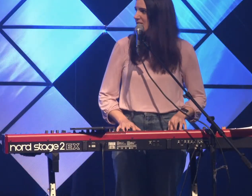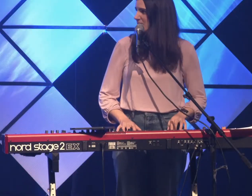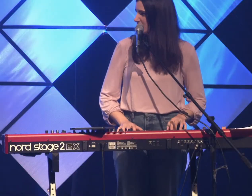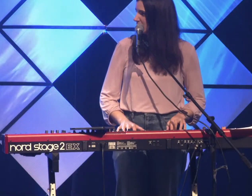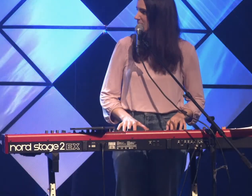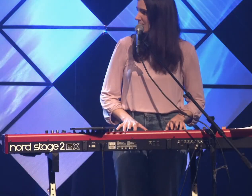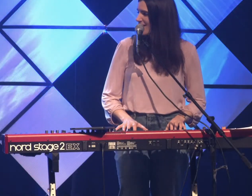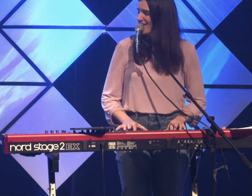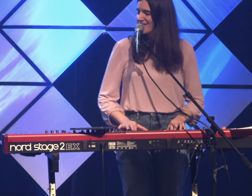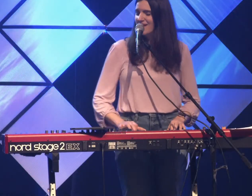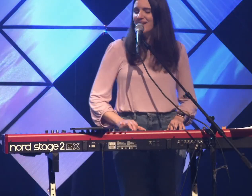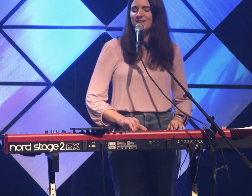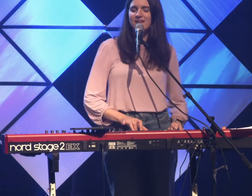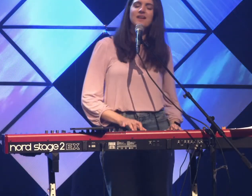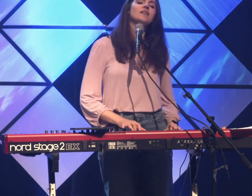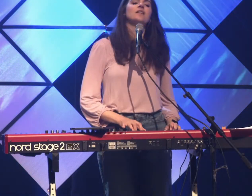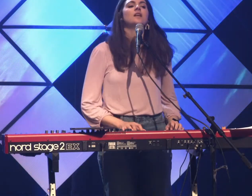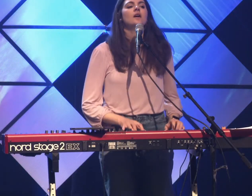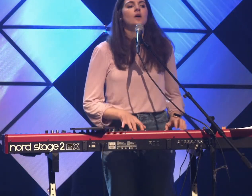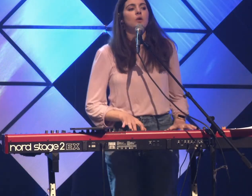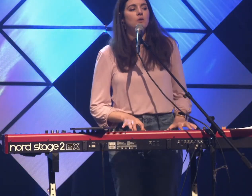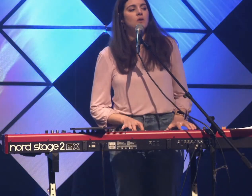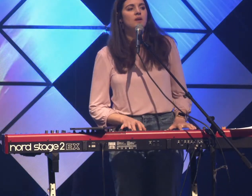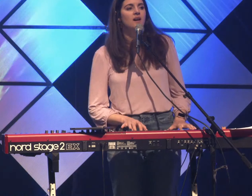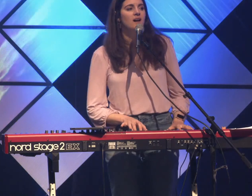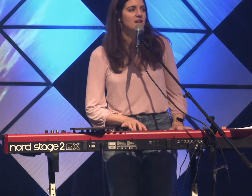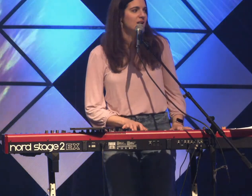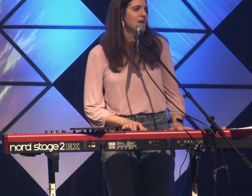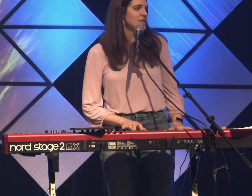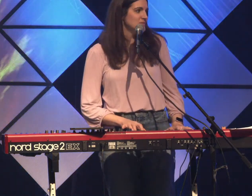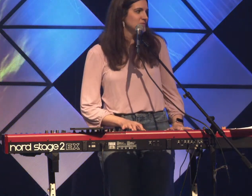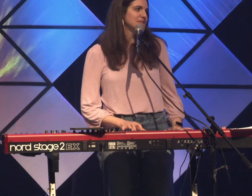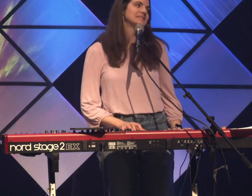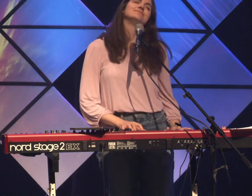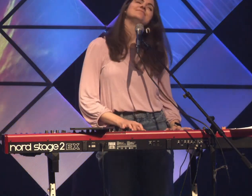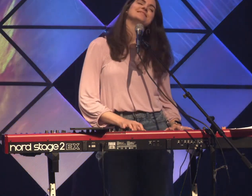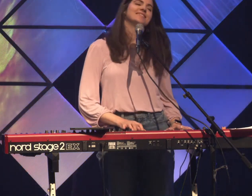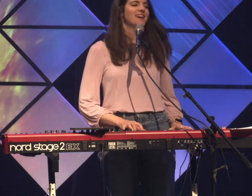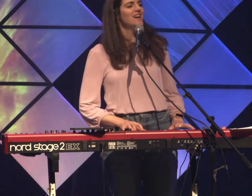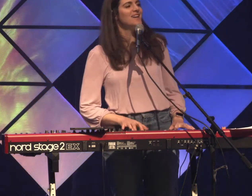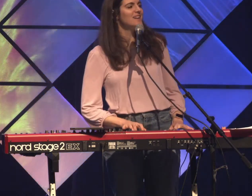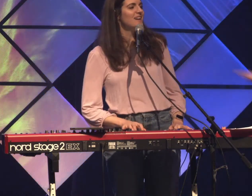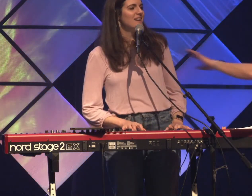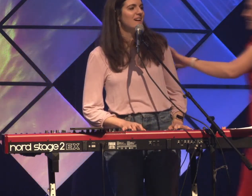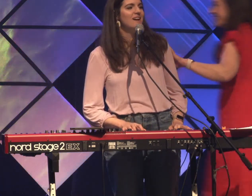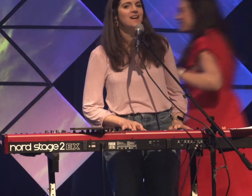yeah, yeah, yeah, yeah, ooh, yeah, yeah,